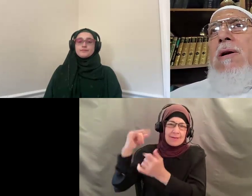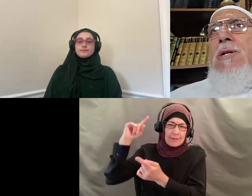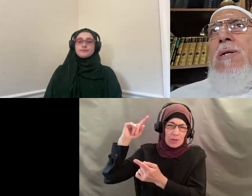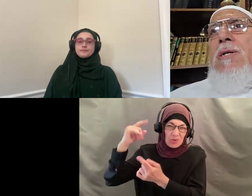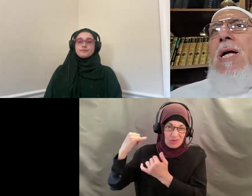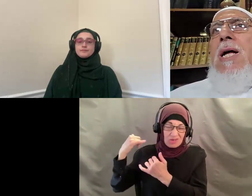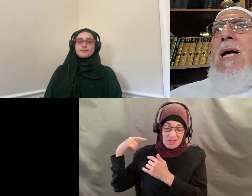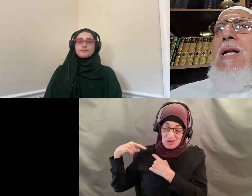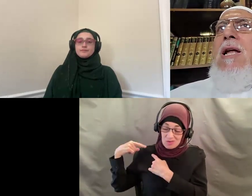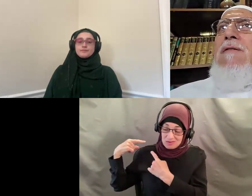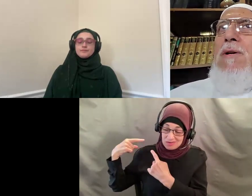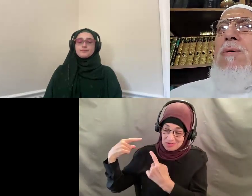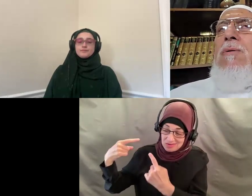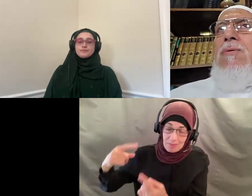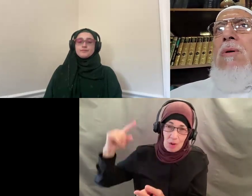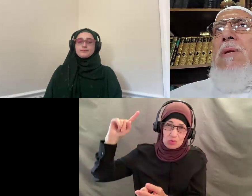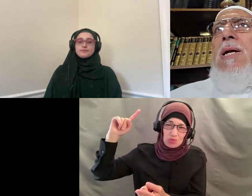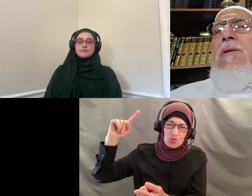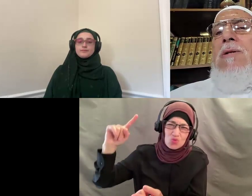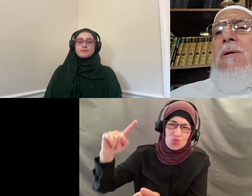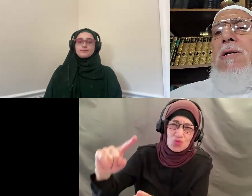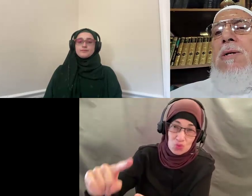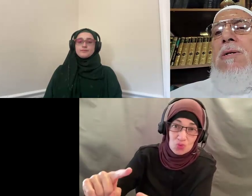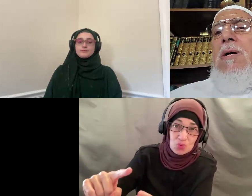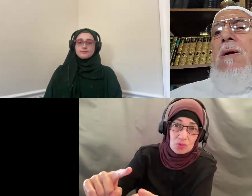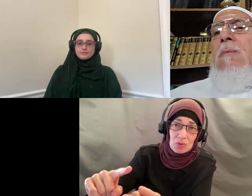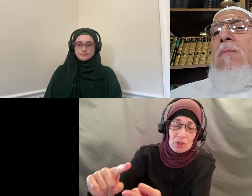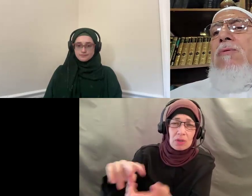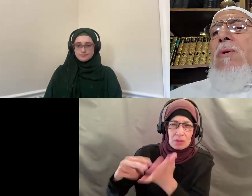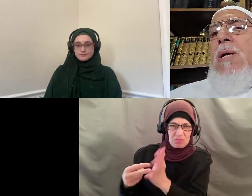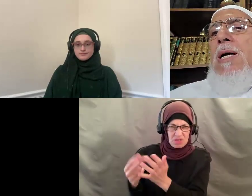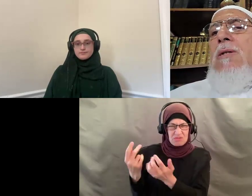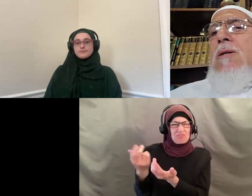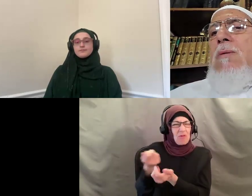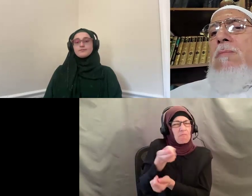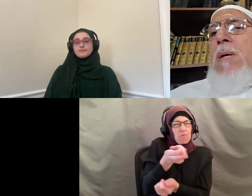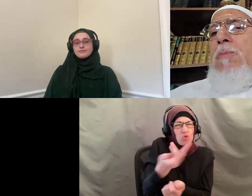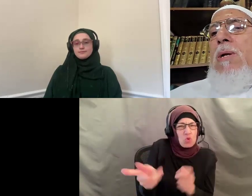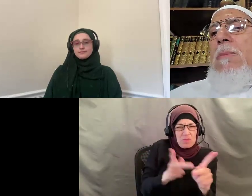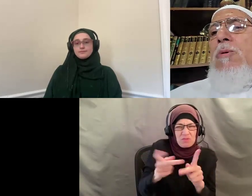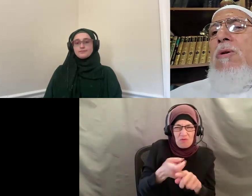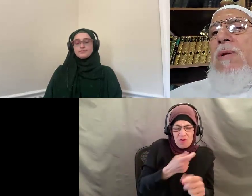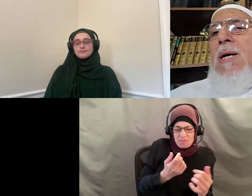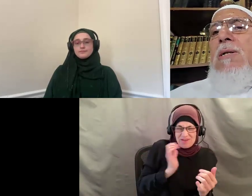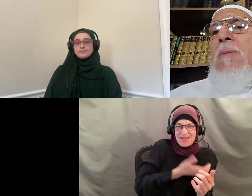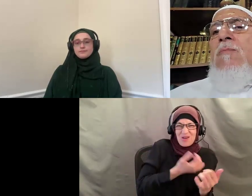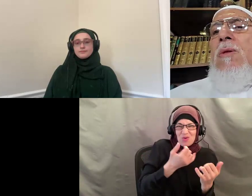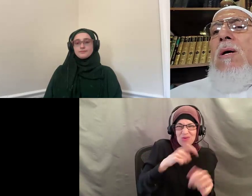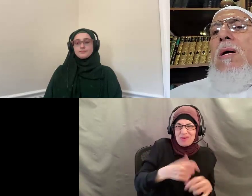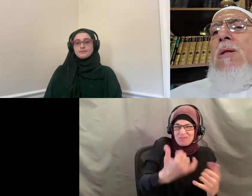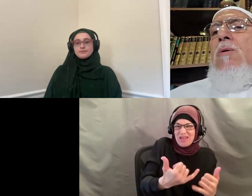early generations and a few from the later generations. But for the right people, the people of the